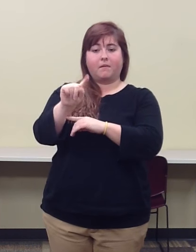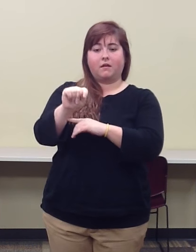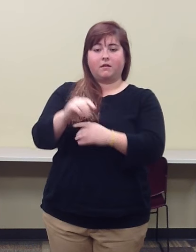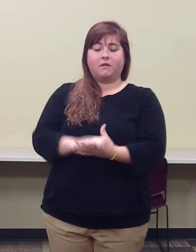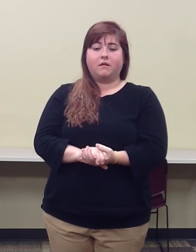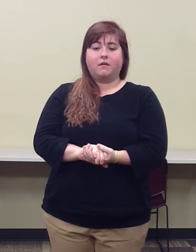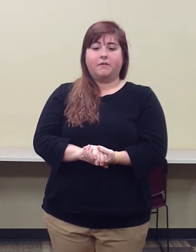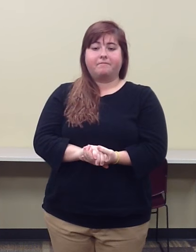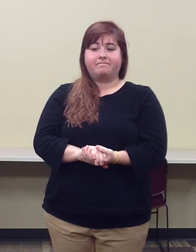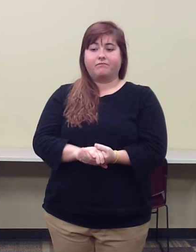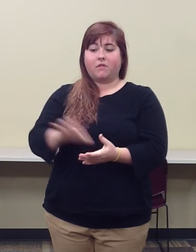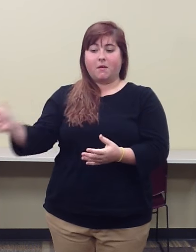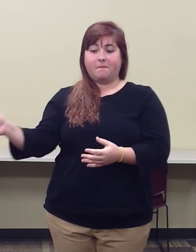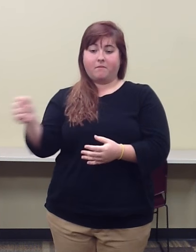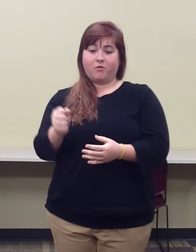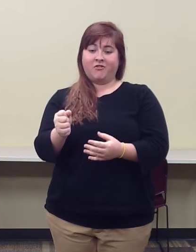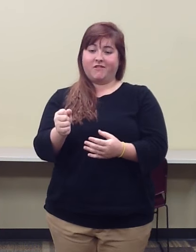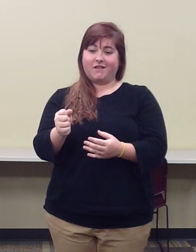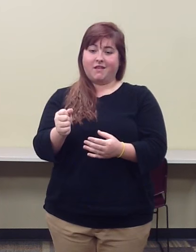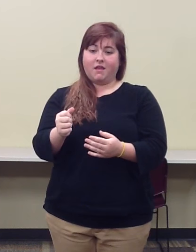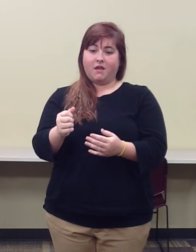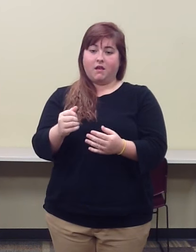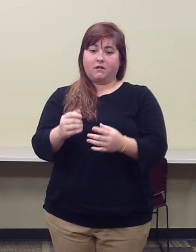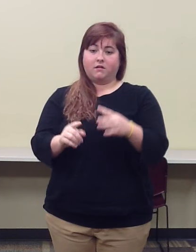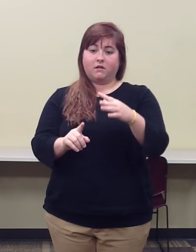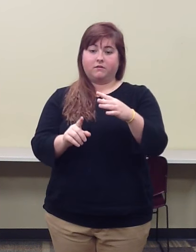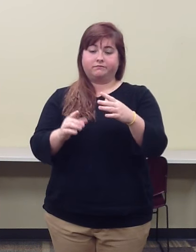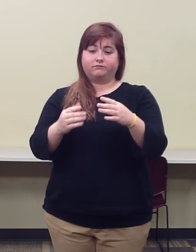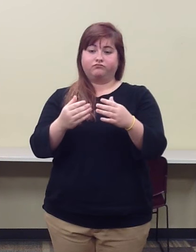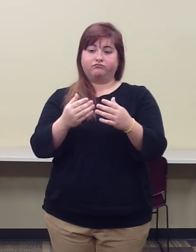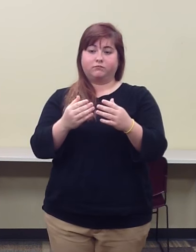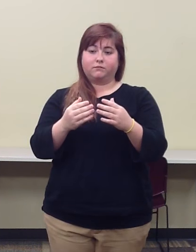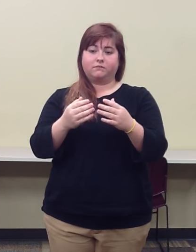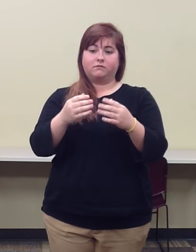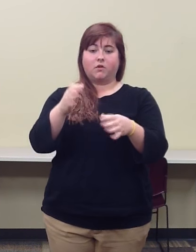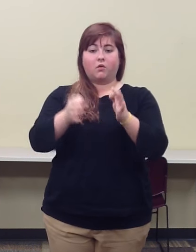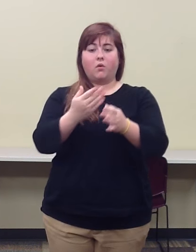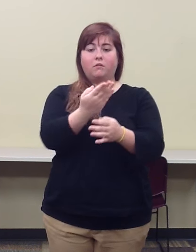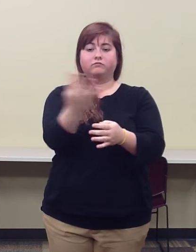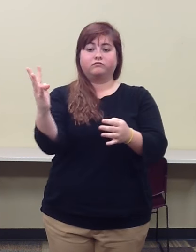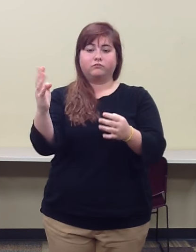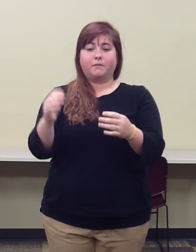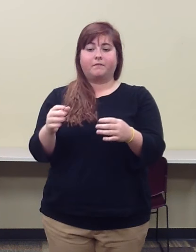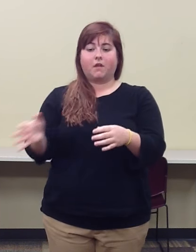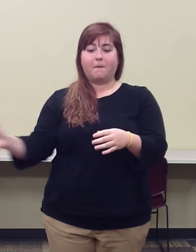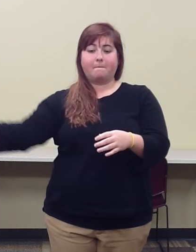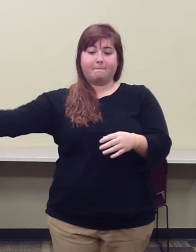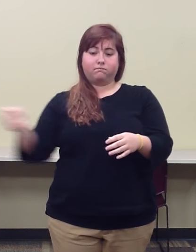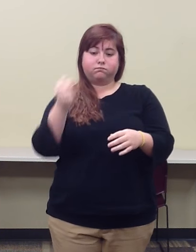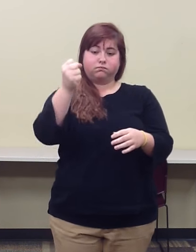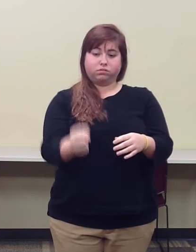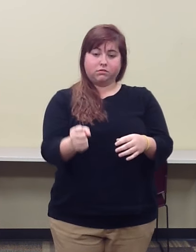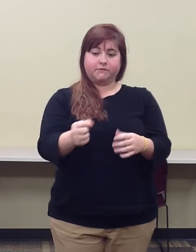at which time he or she will plead guilty or not guilty to the formal charges presented by the